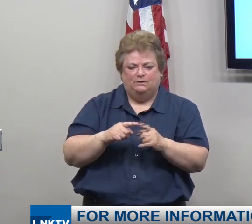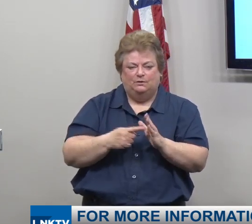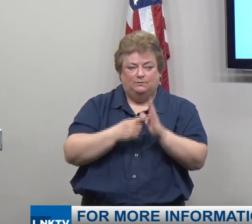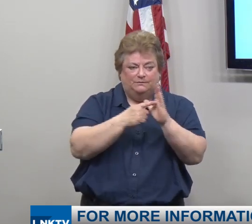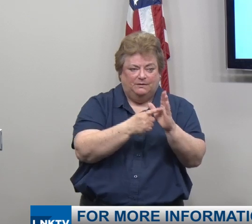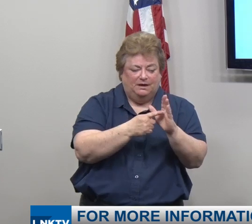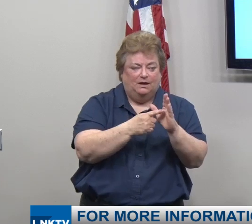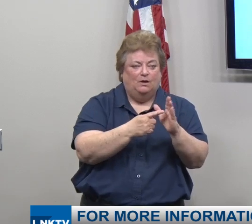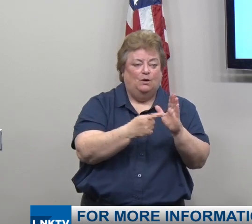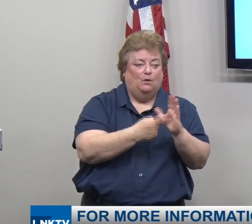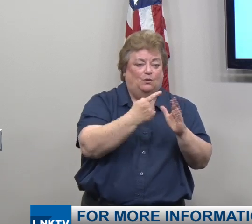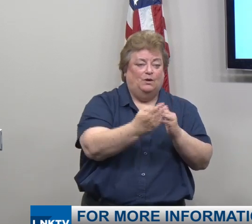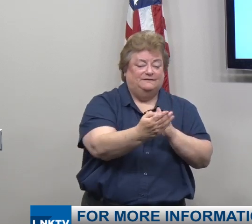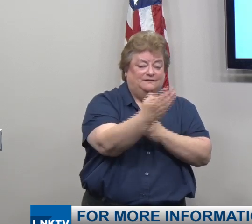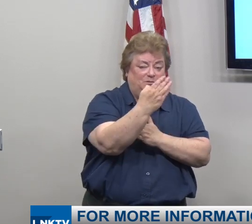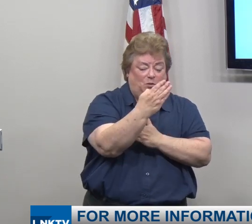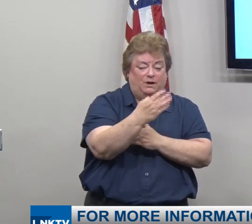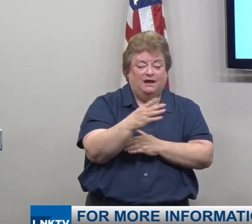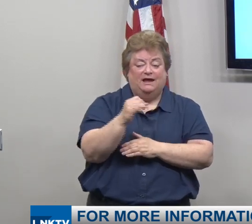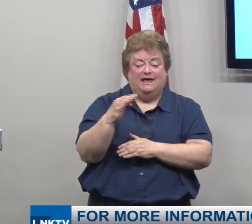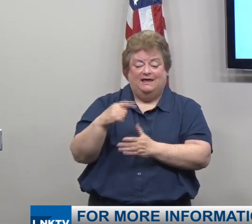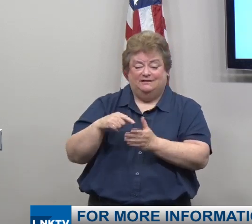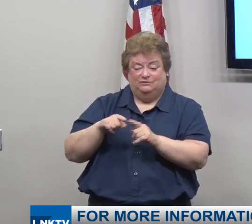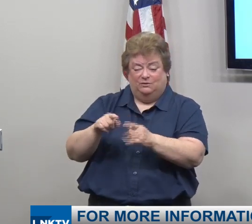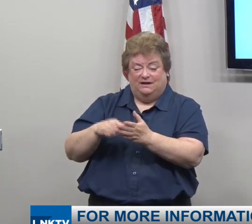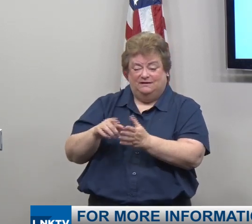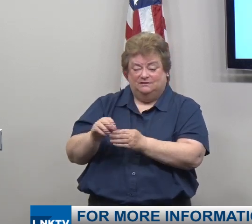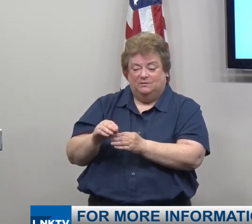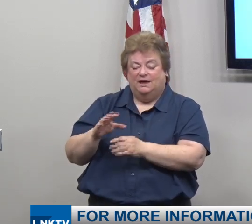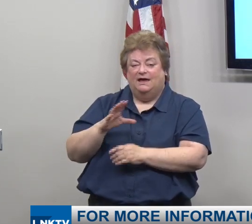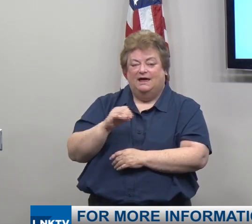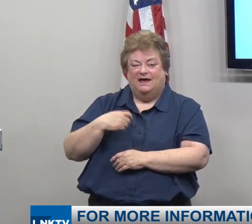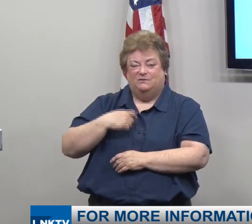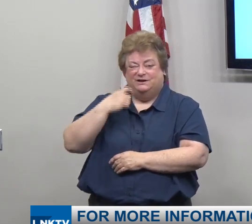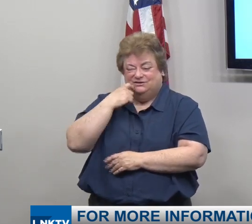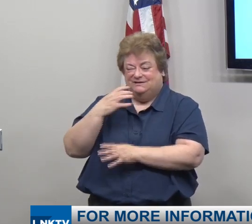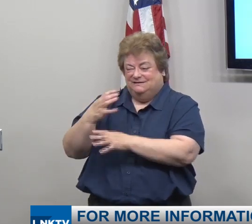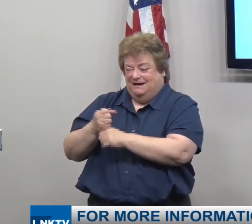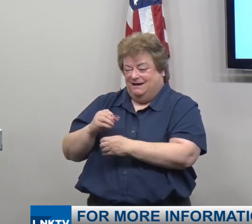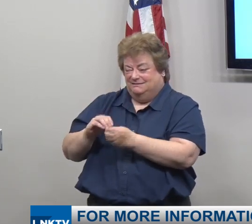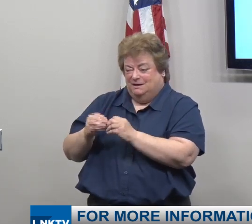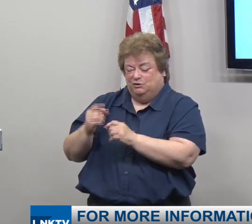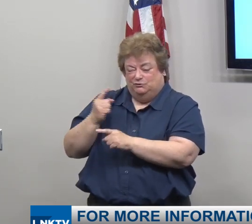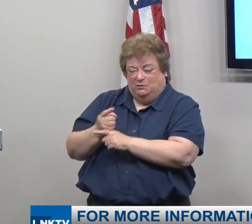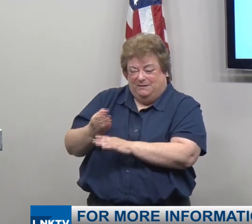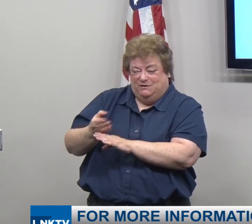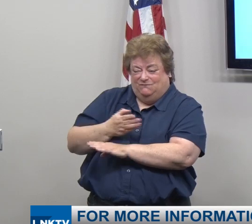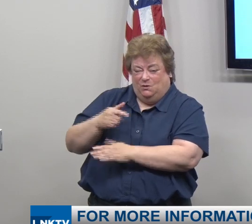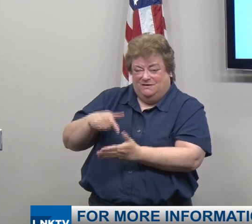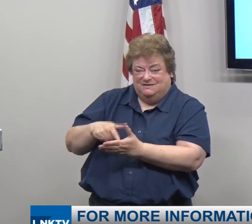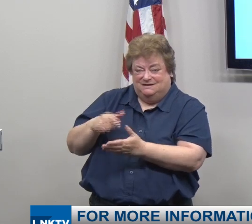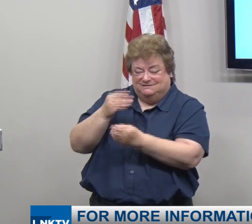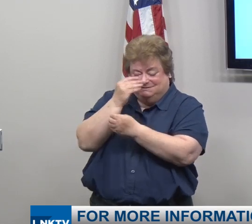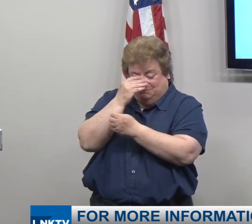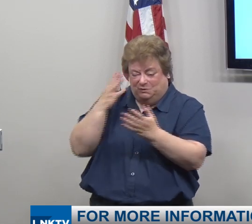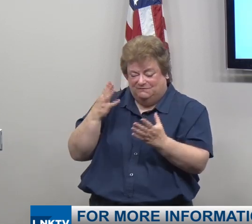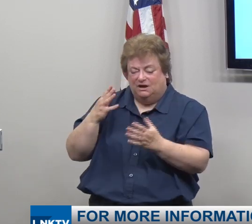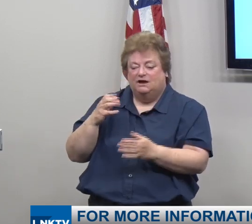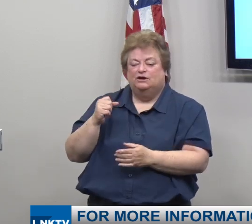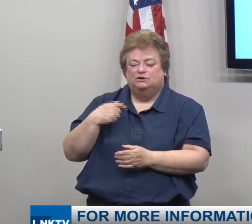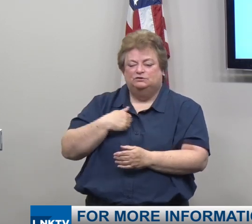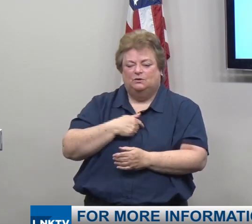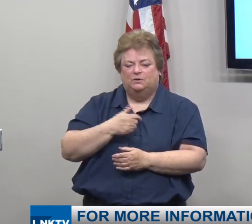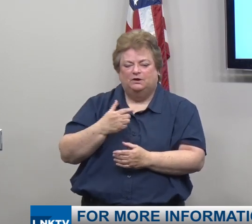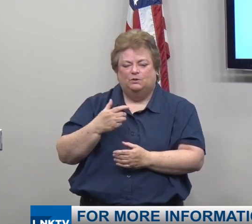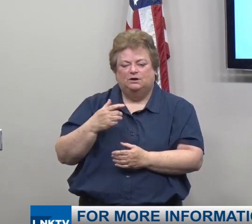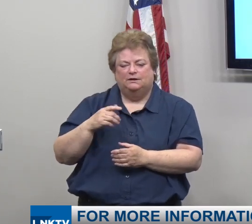and at this briefing. And the most recent round of numbers came just before this briefing. So we will make sure that we have everything clarified and